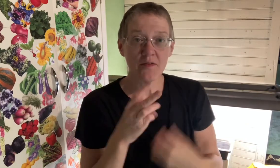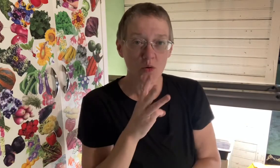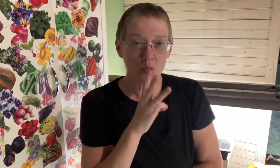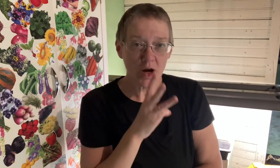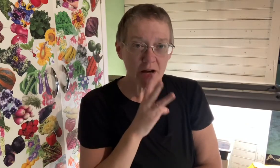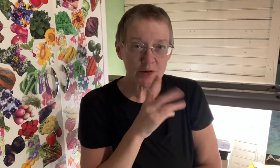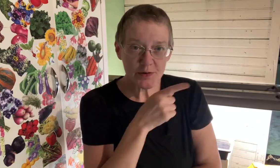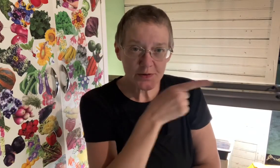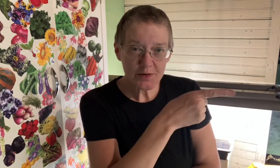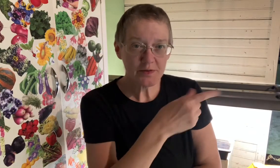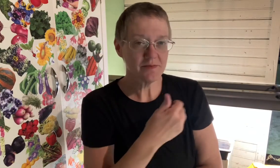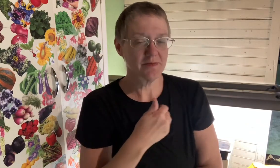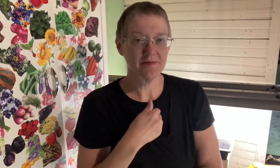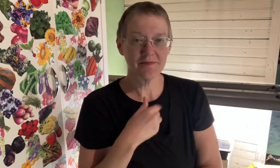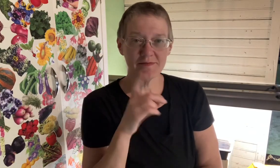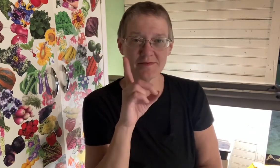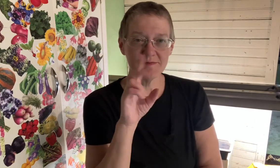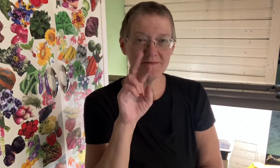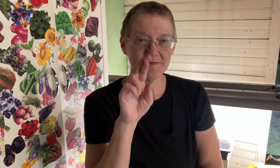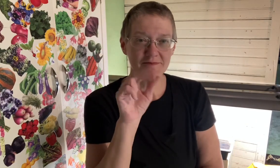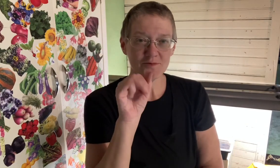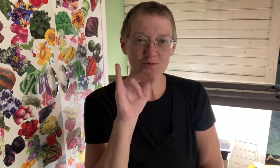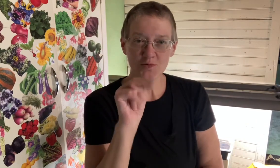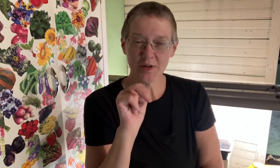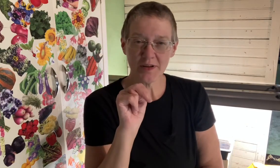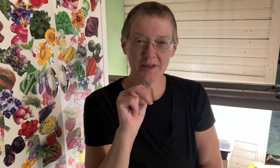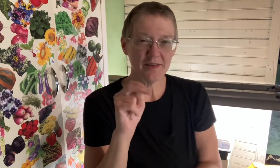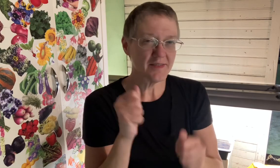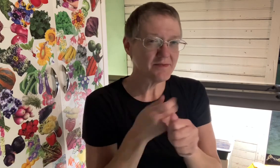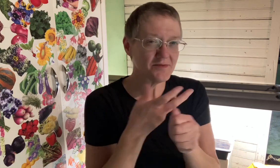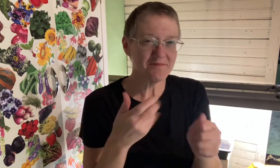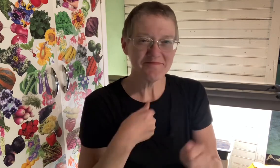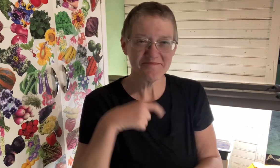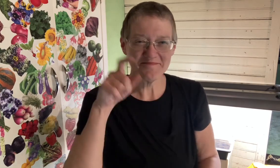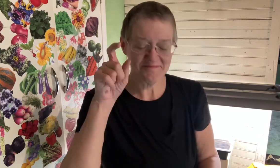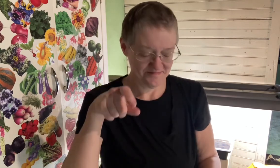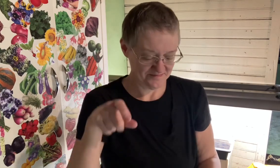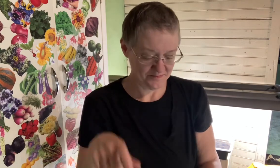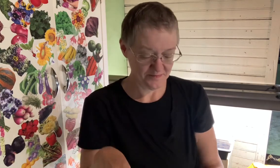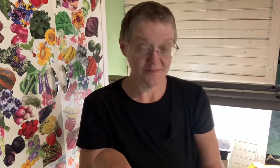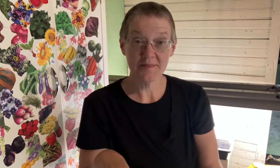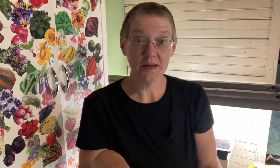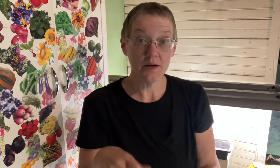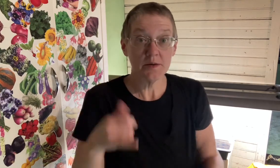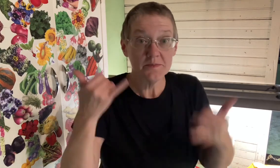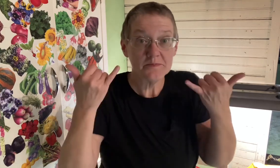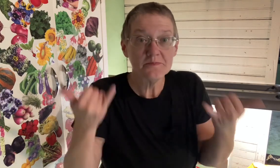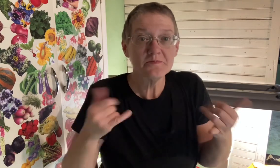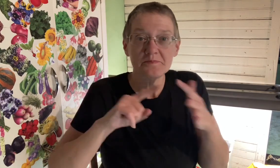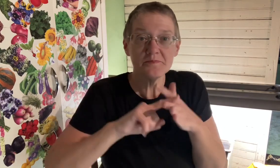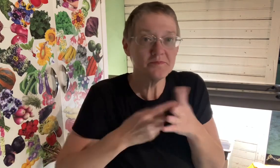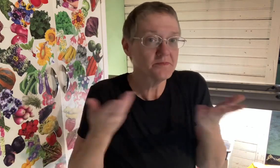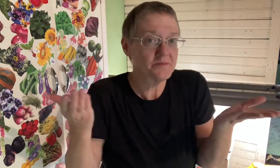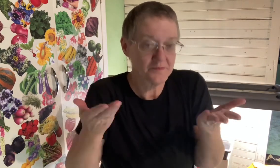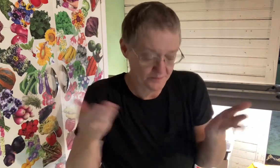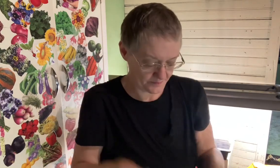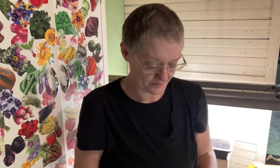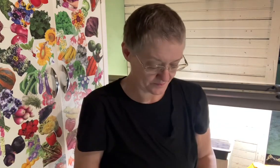I have water and a drain. It's got everything that I need. So today we're